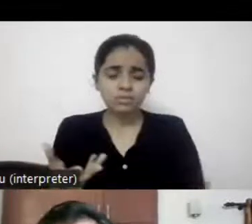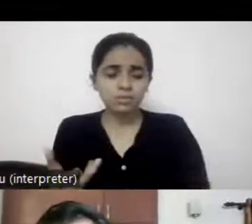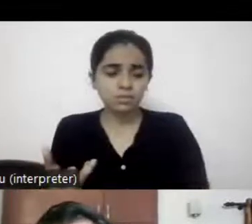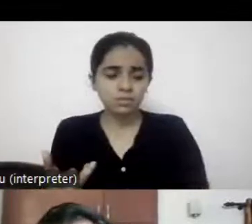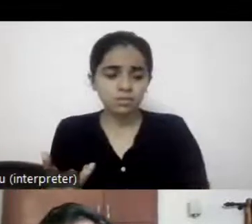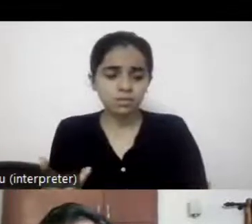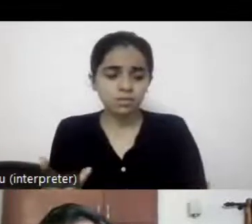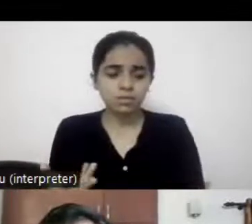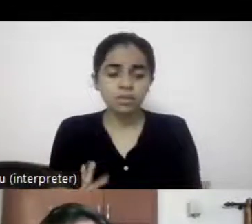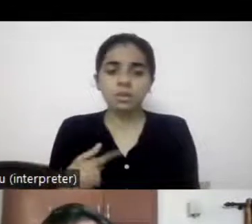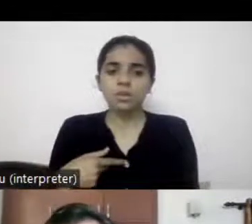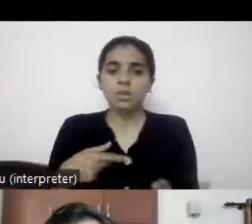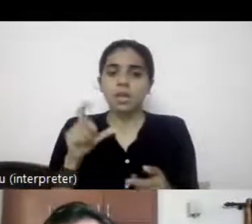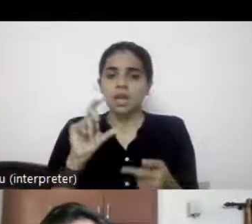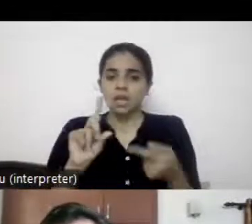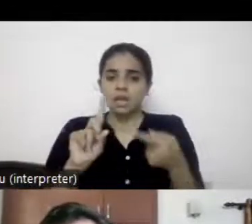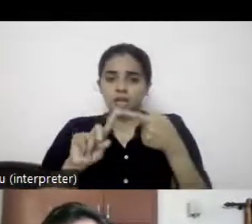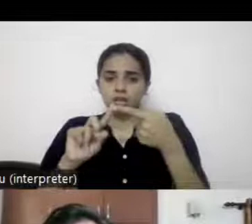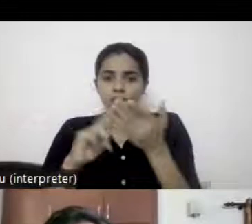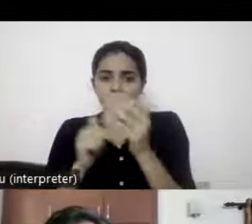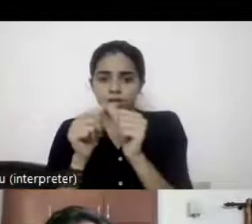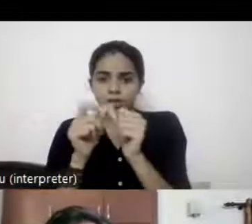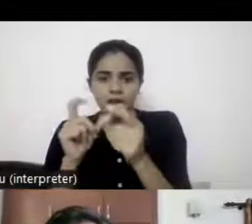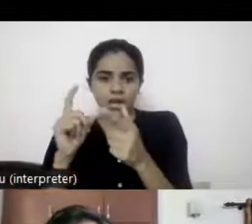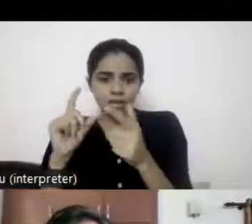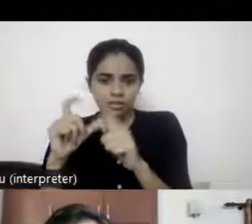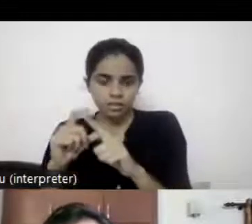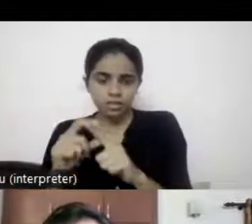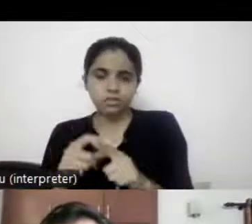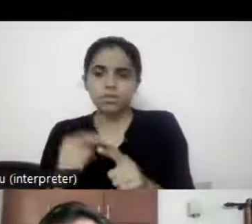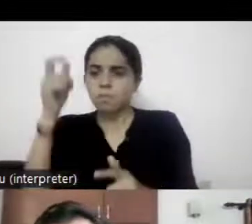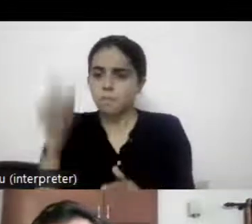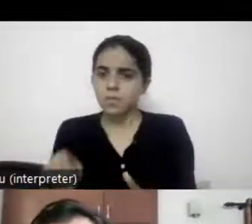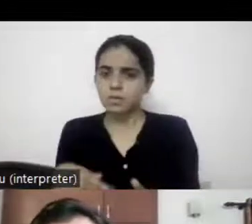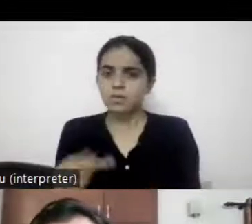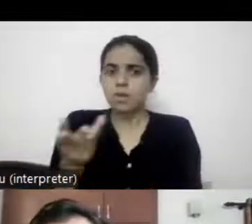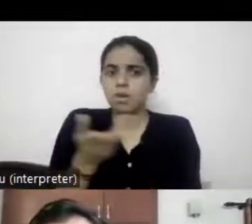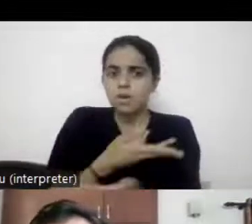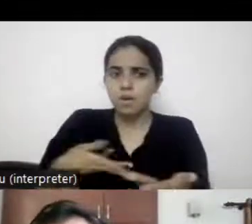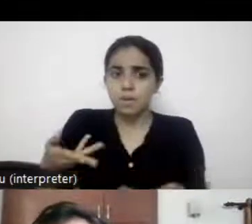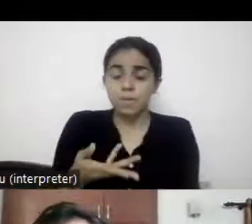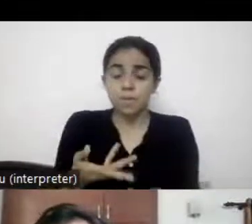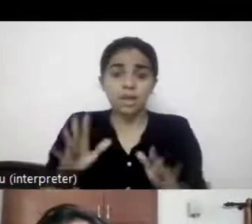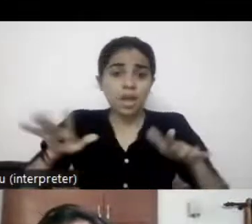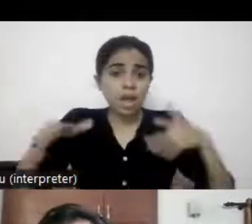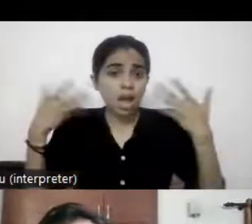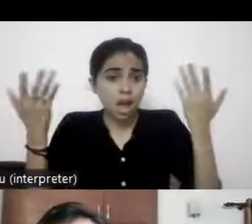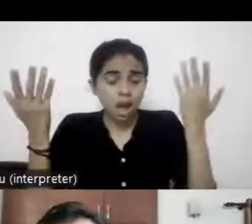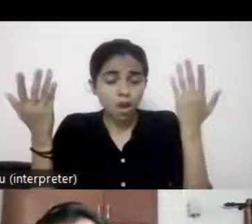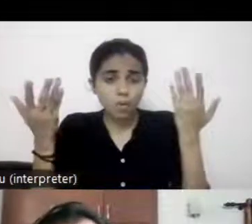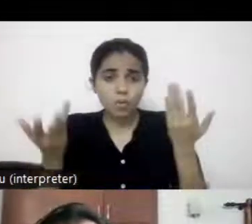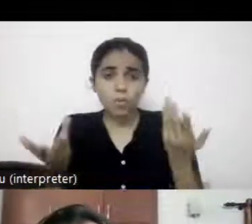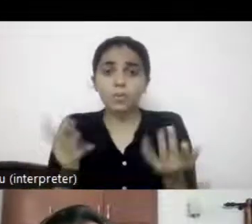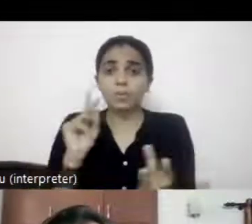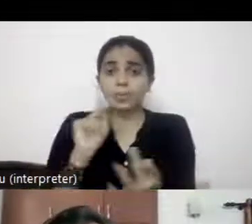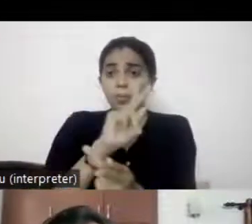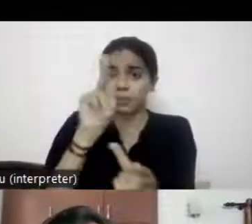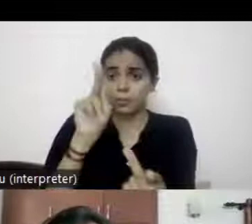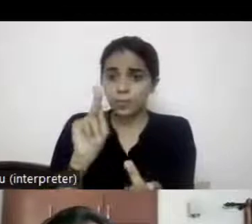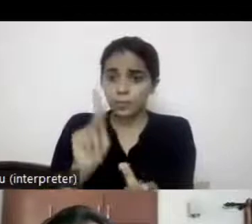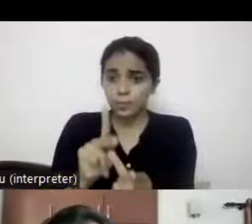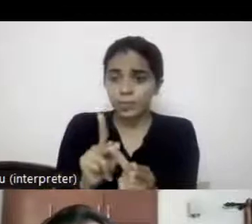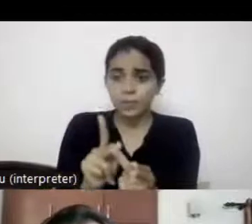Leonard Davis talks about this middleness and how we aspire to stick to that